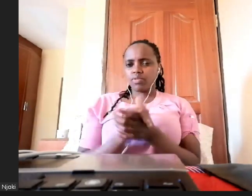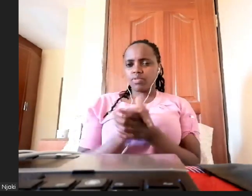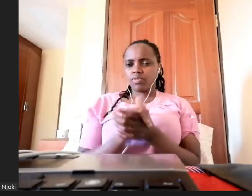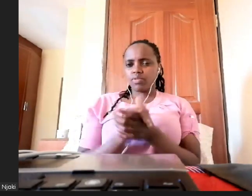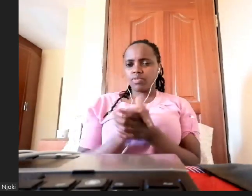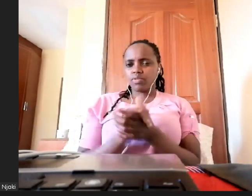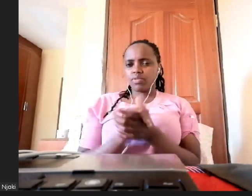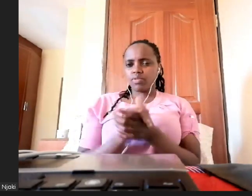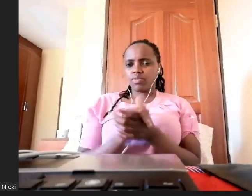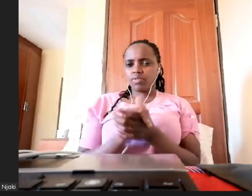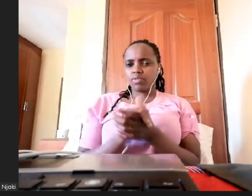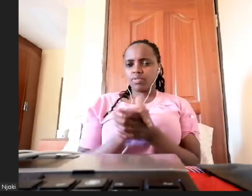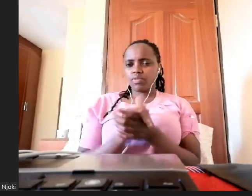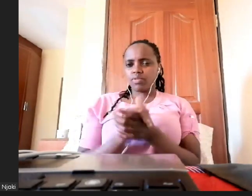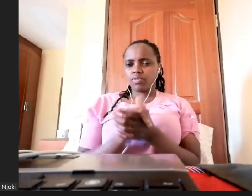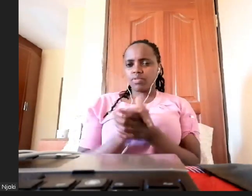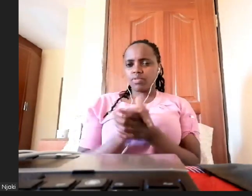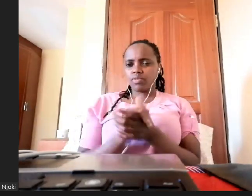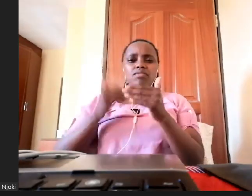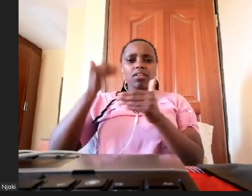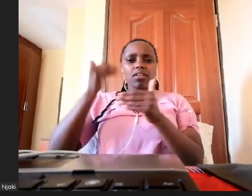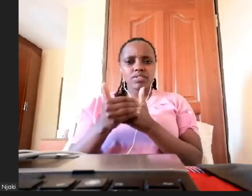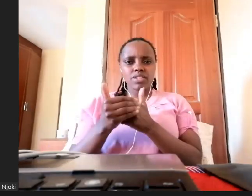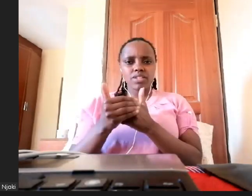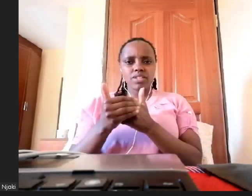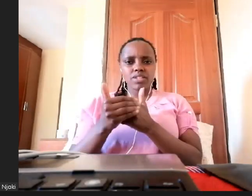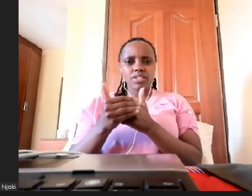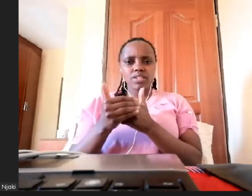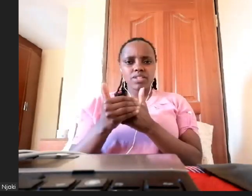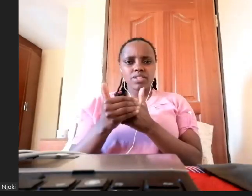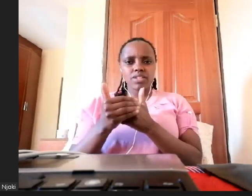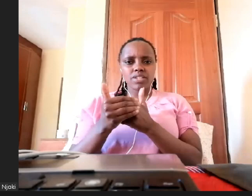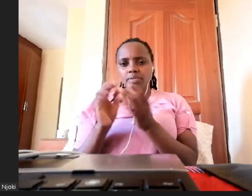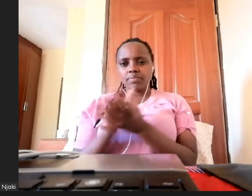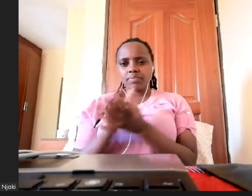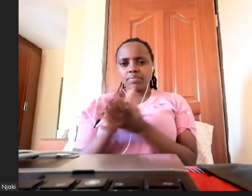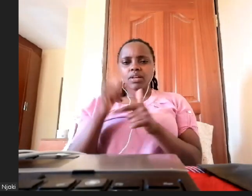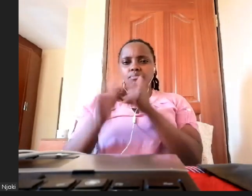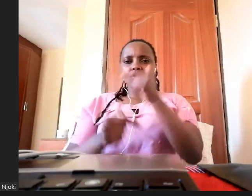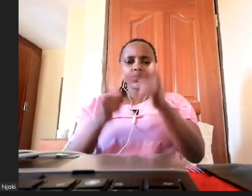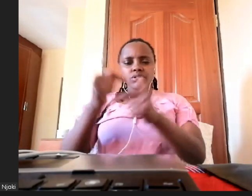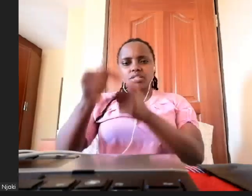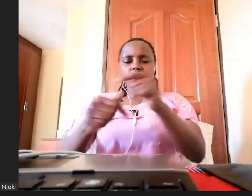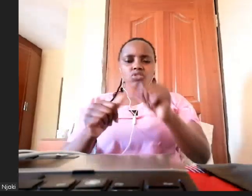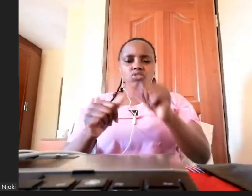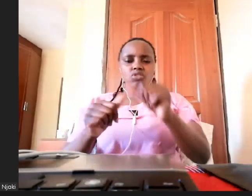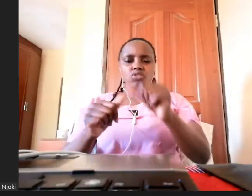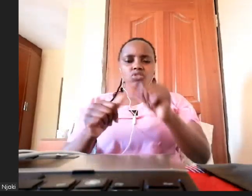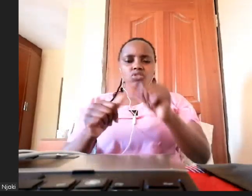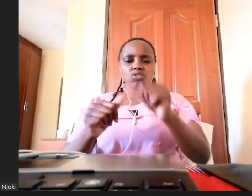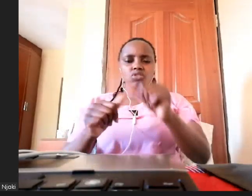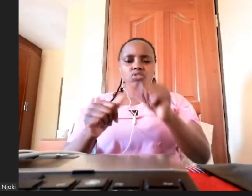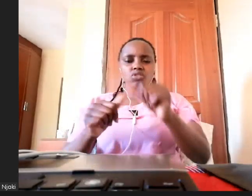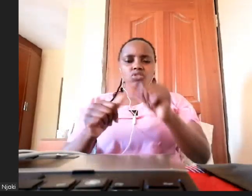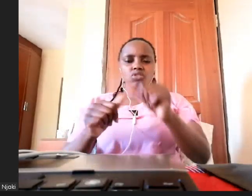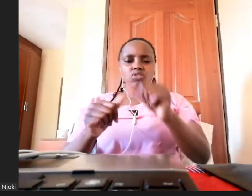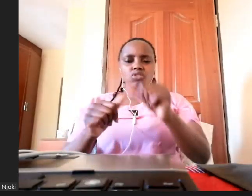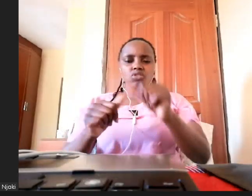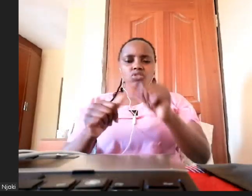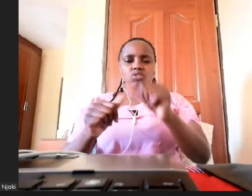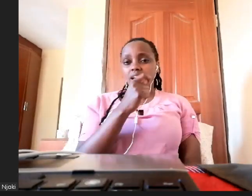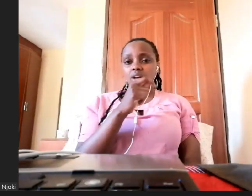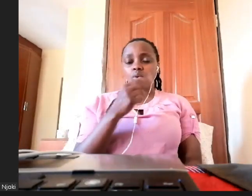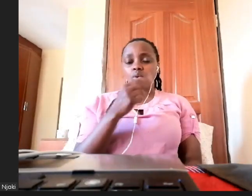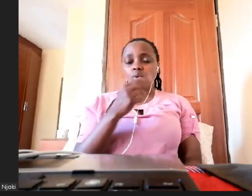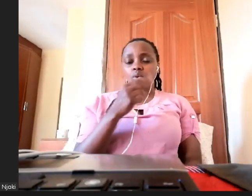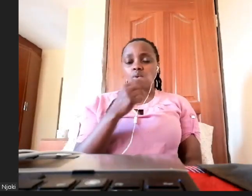can engage them even beyond the pre-session. And then our process is ongoing. So the Kenya will be reviewed in